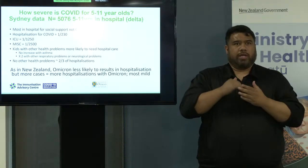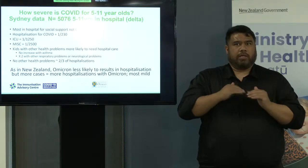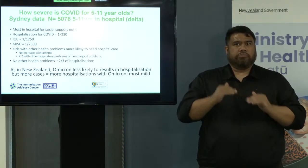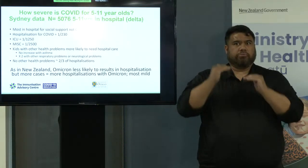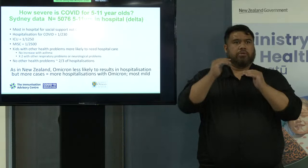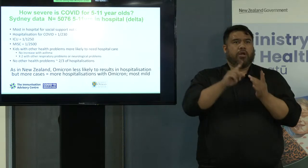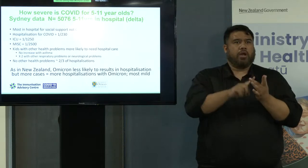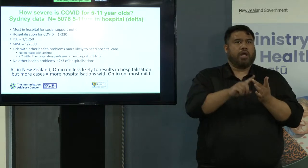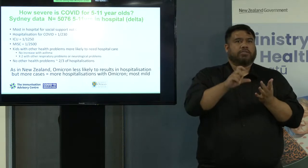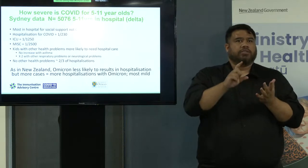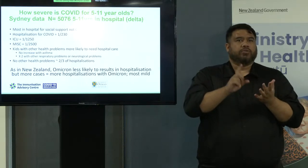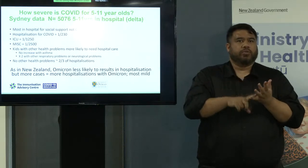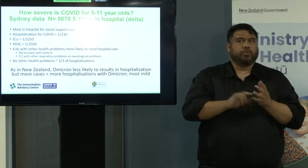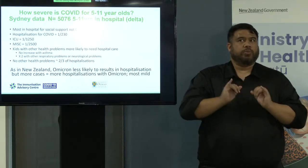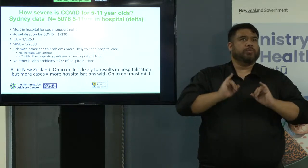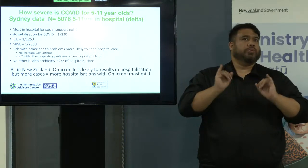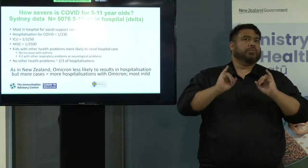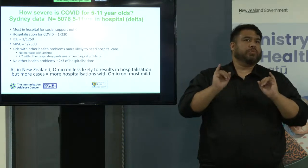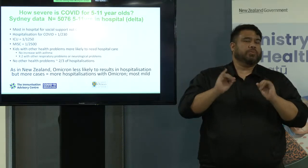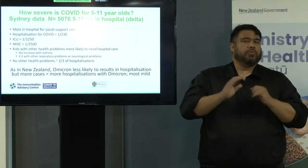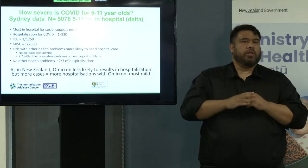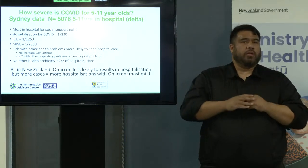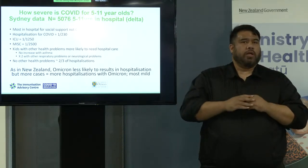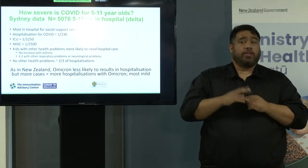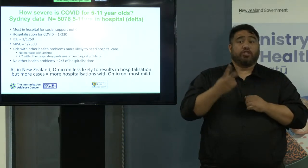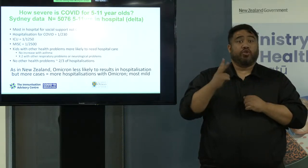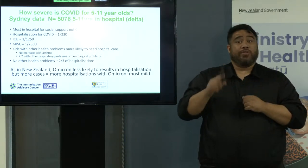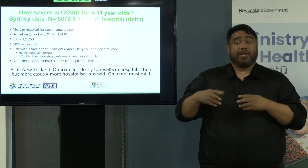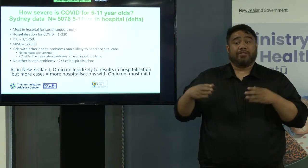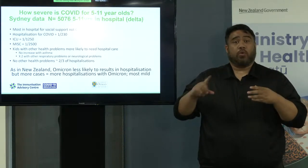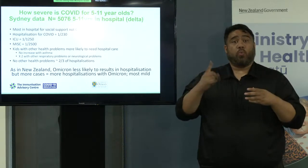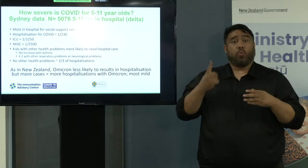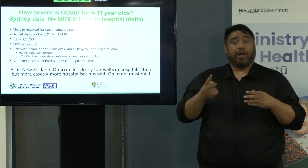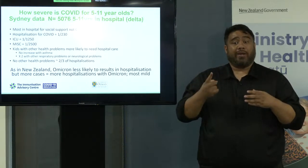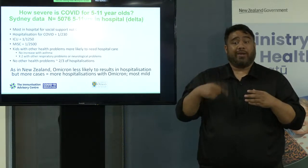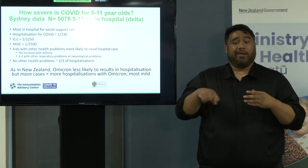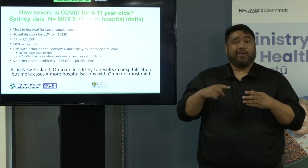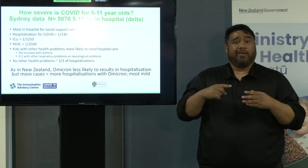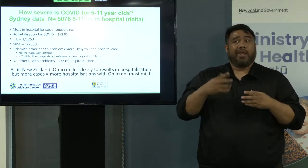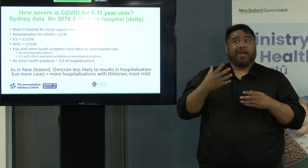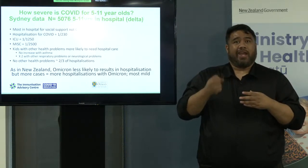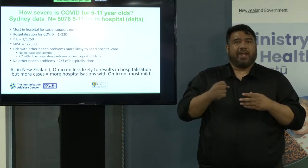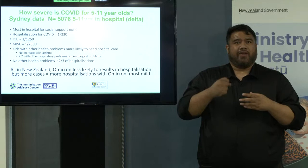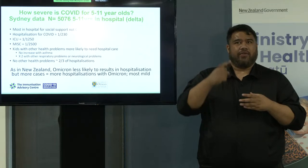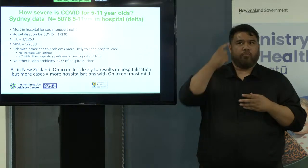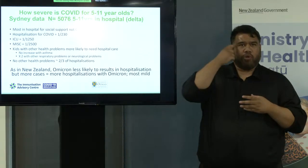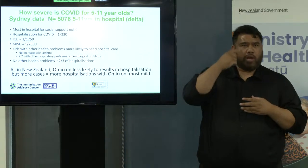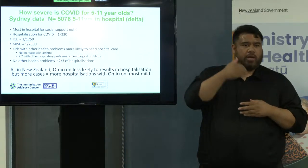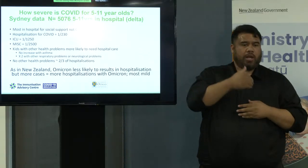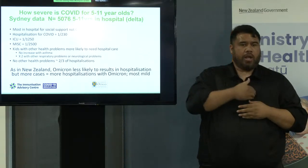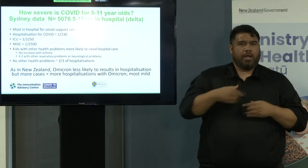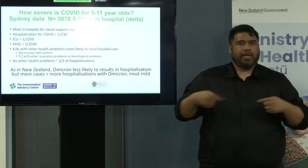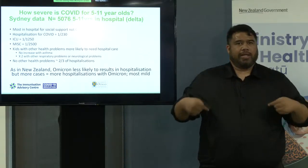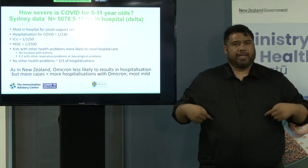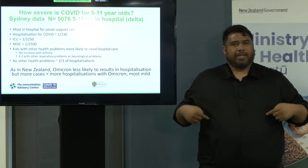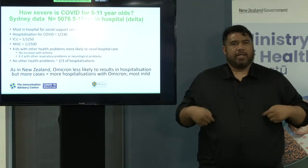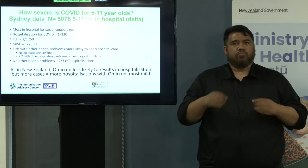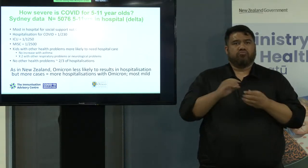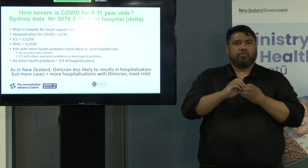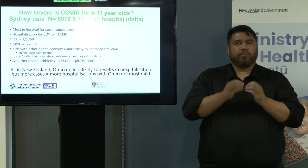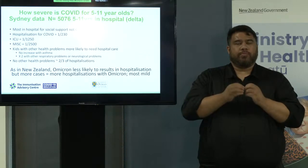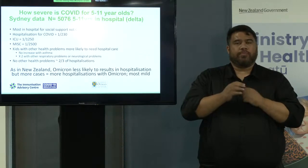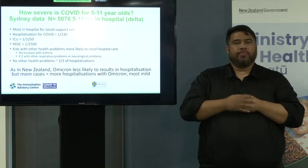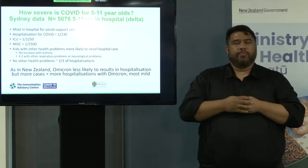And again, about 1 in 2,000 had this multi-system inflammation. So probably a bit less common in the US, which is good.